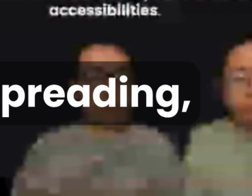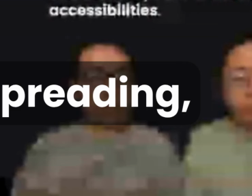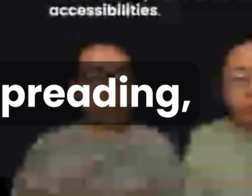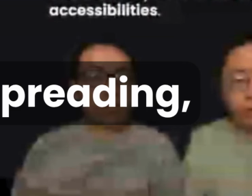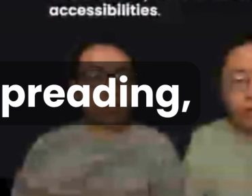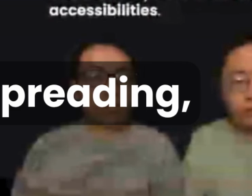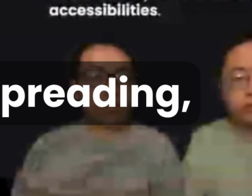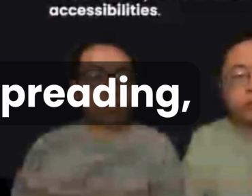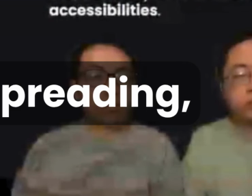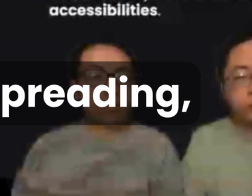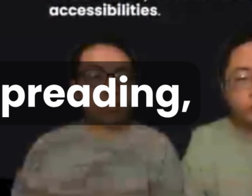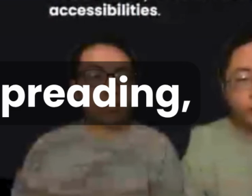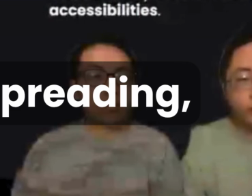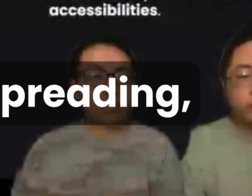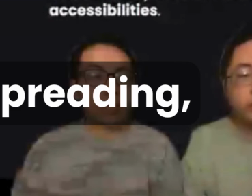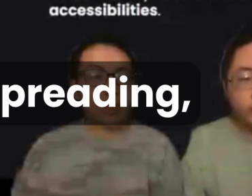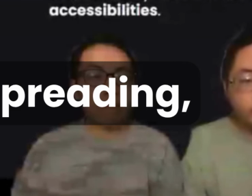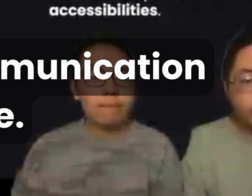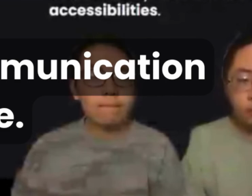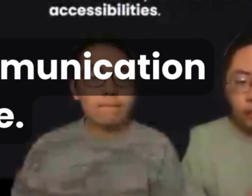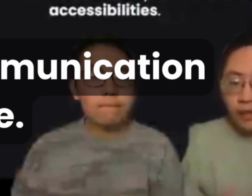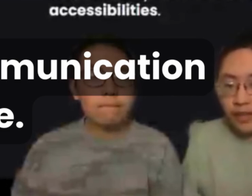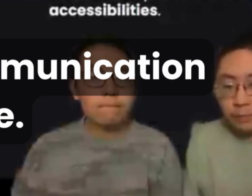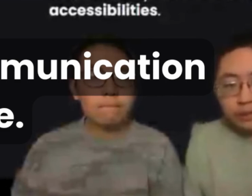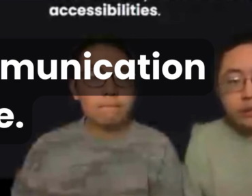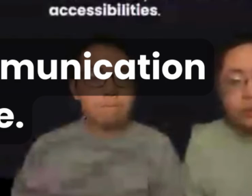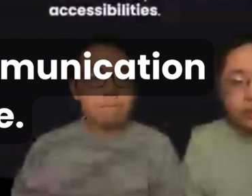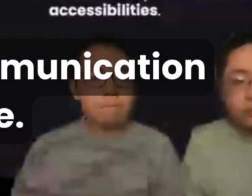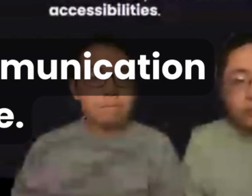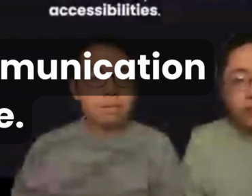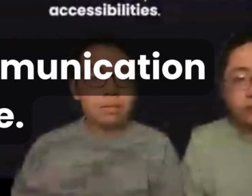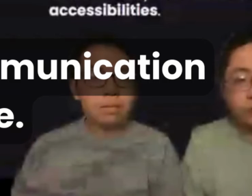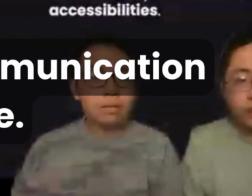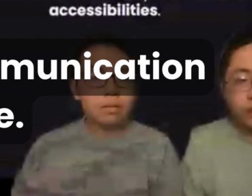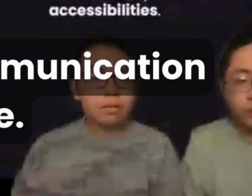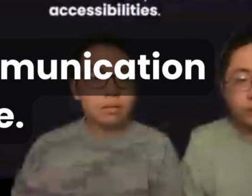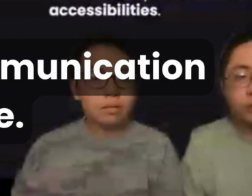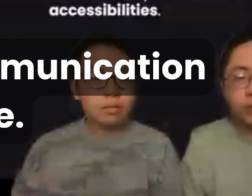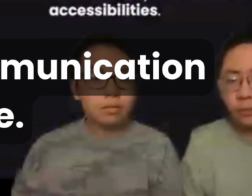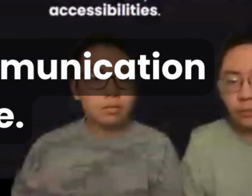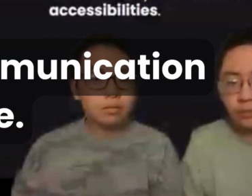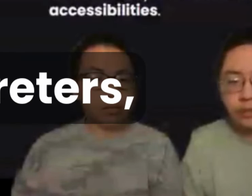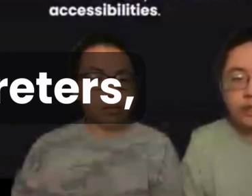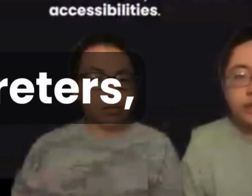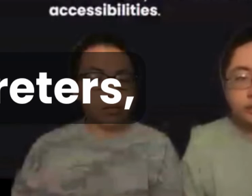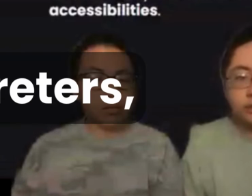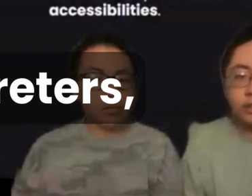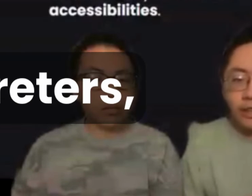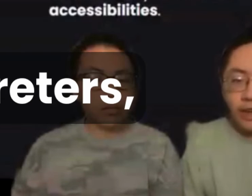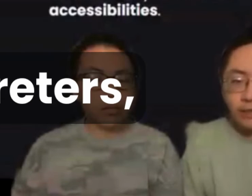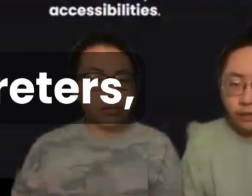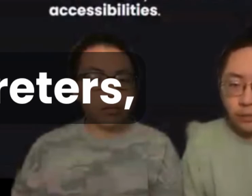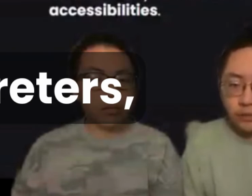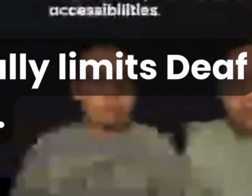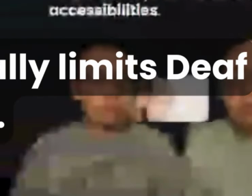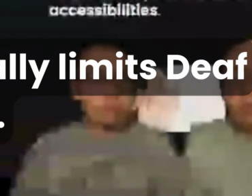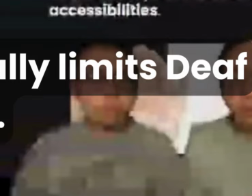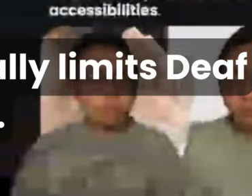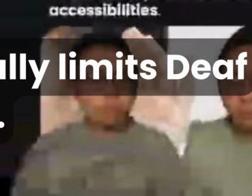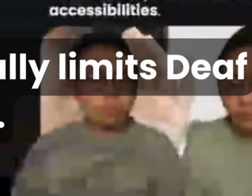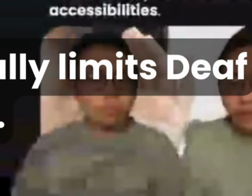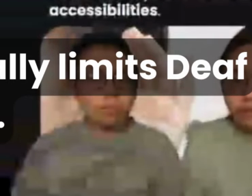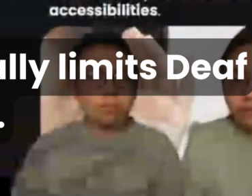deaf people in the US is that, first of all, lip reading, writing, and typing are ineffective communication methods with hearing people. There's also a lack of interpreters,